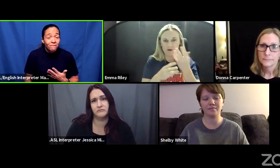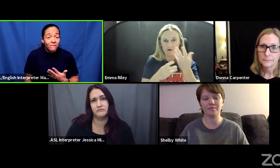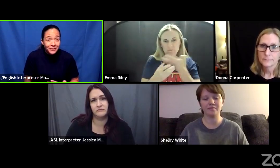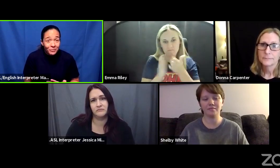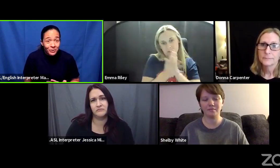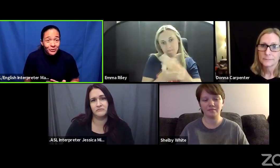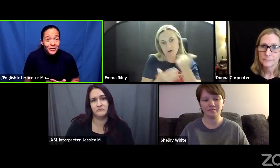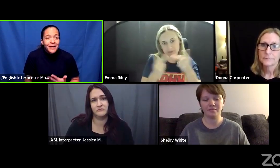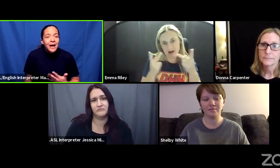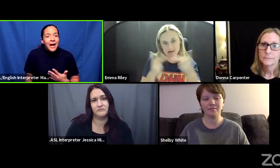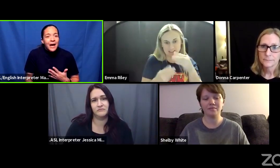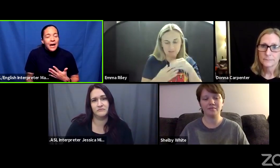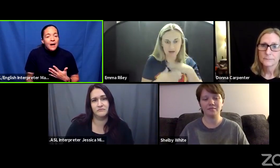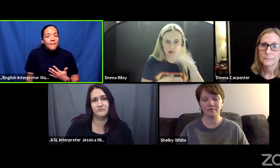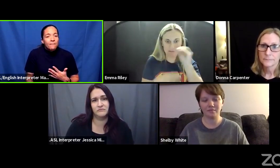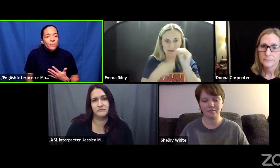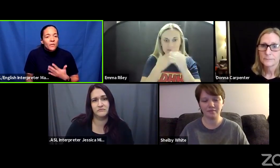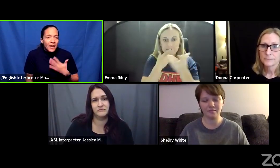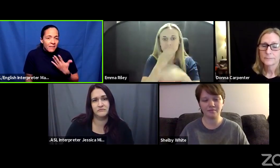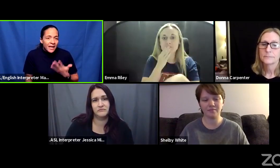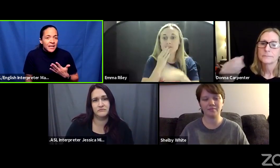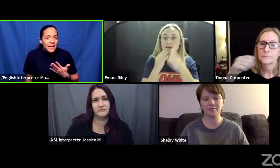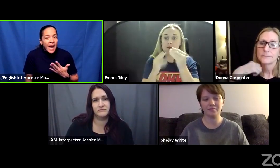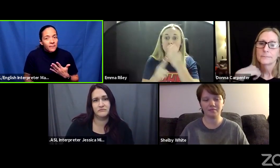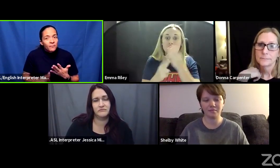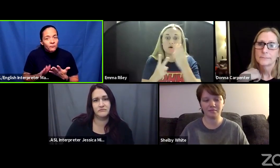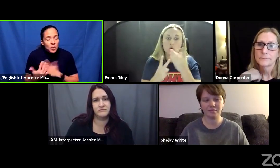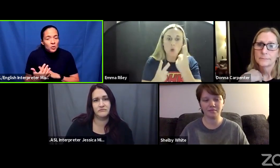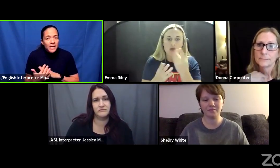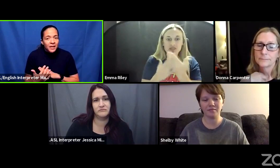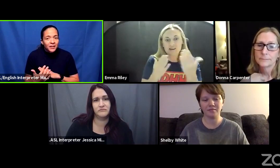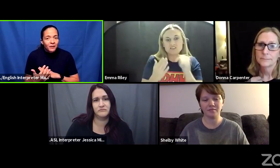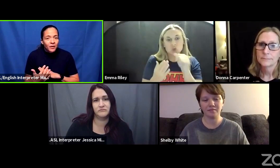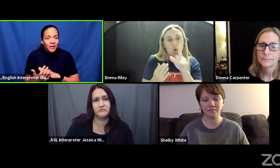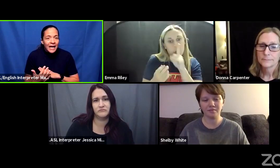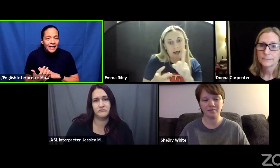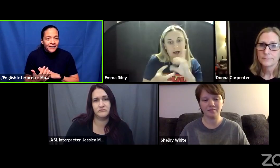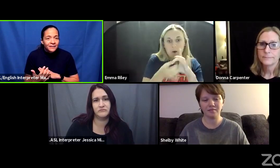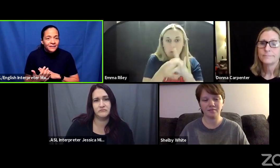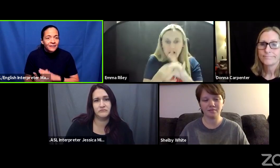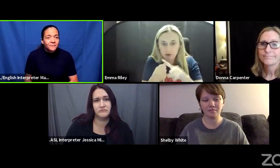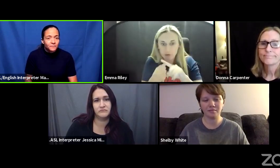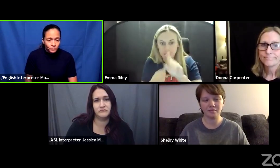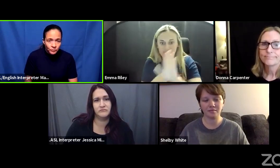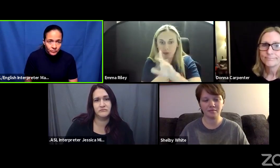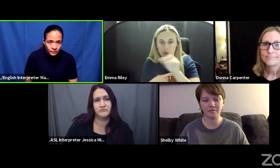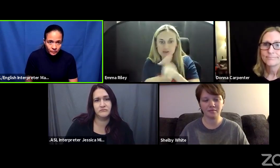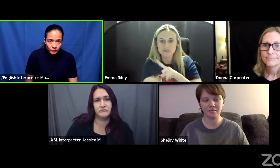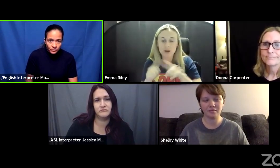considered invisible, they may view me in a different light.